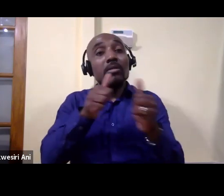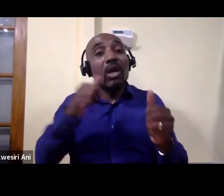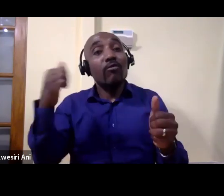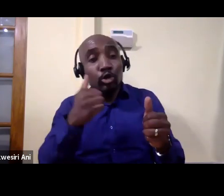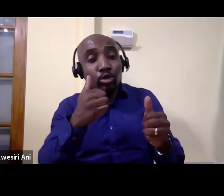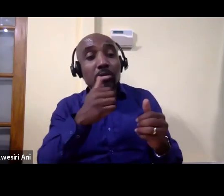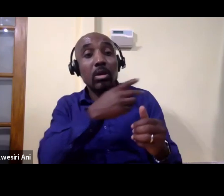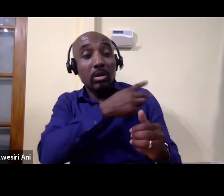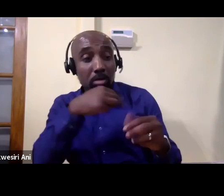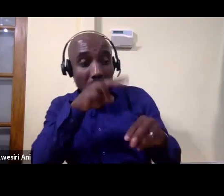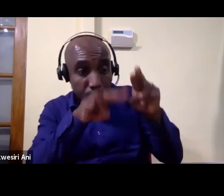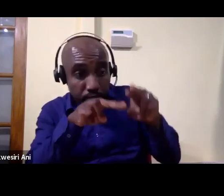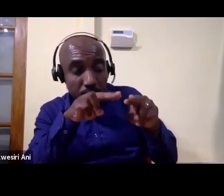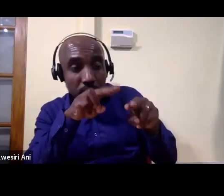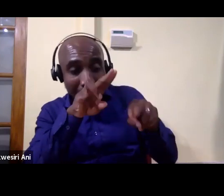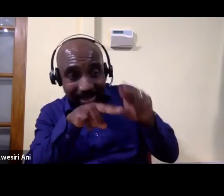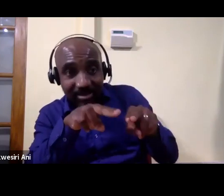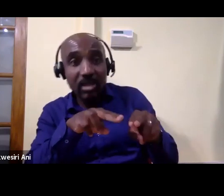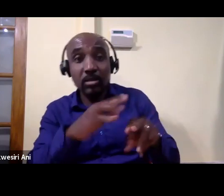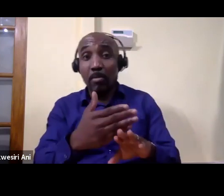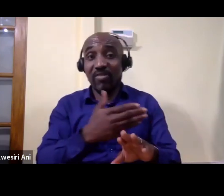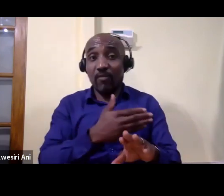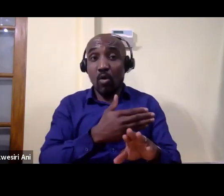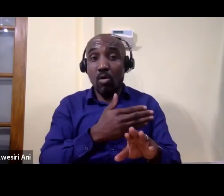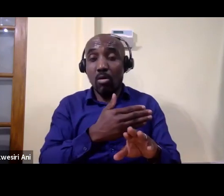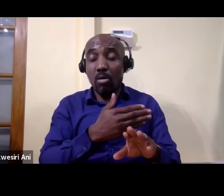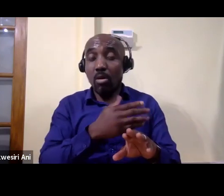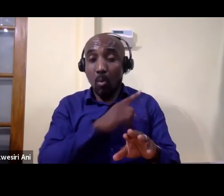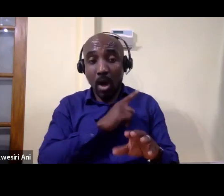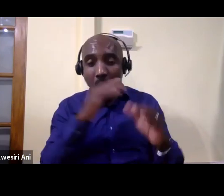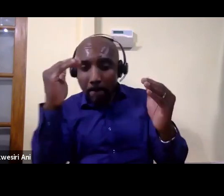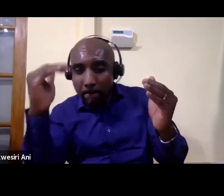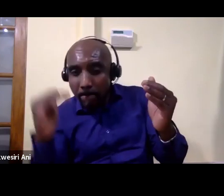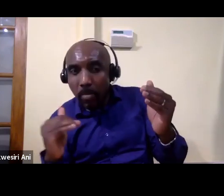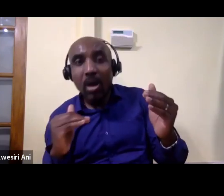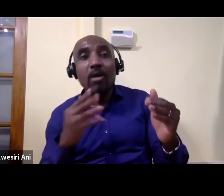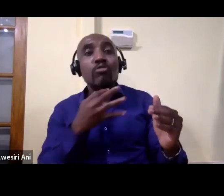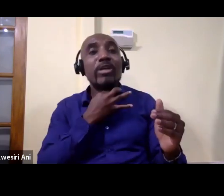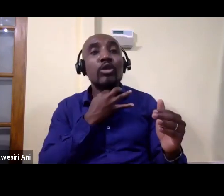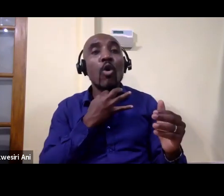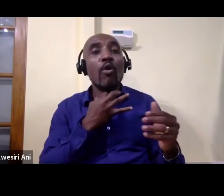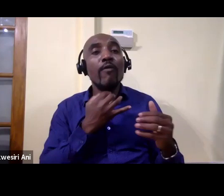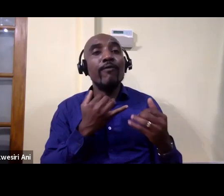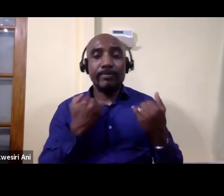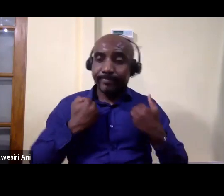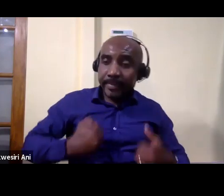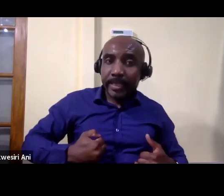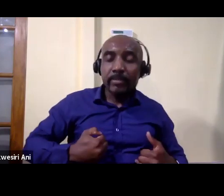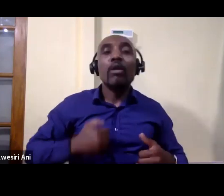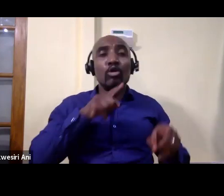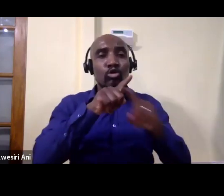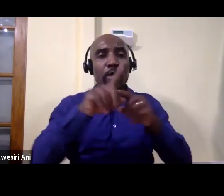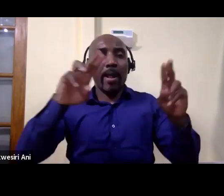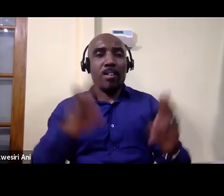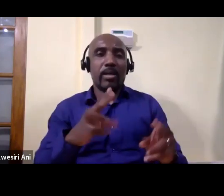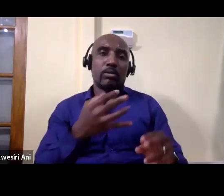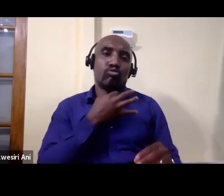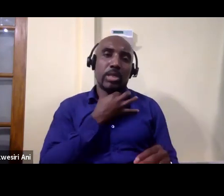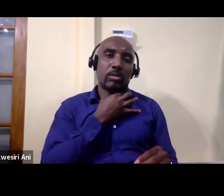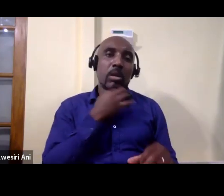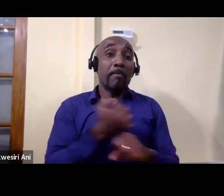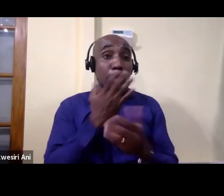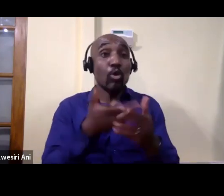these risk factors, stratify them by their risk of serious disease, and try to cut that risk back by ensuring that